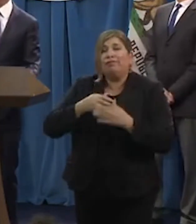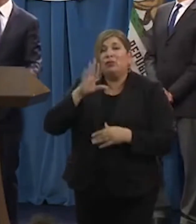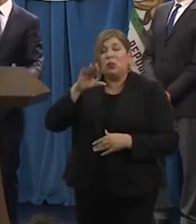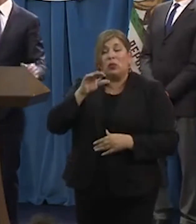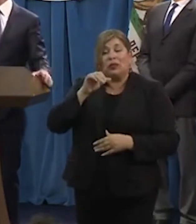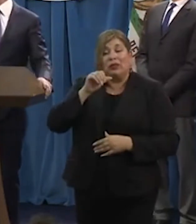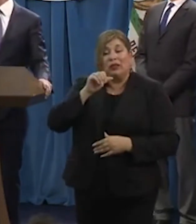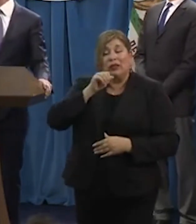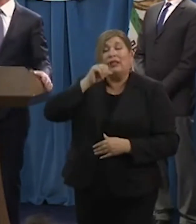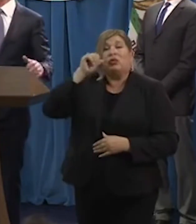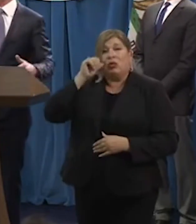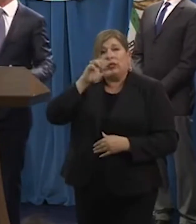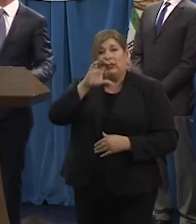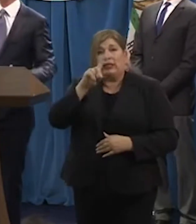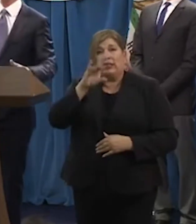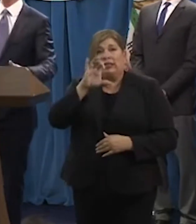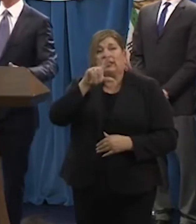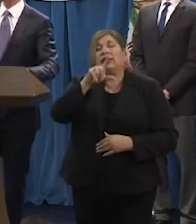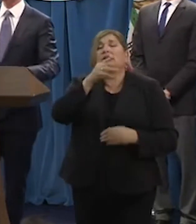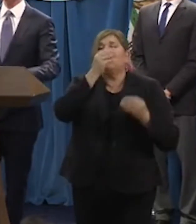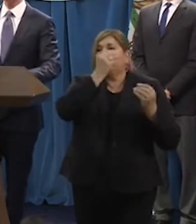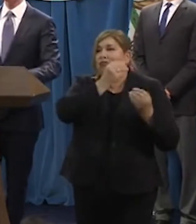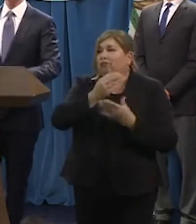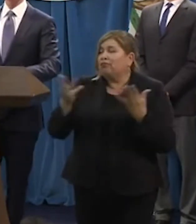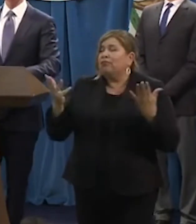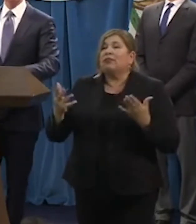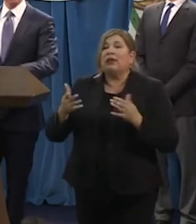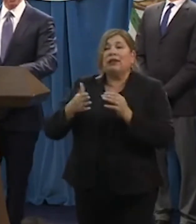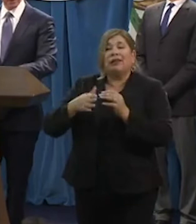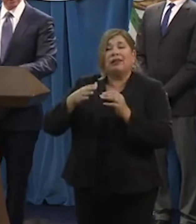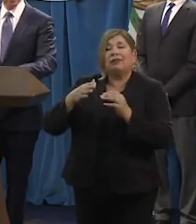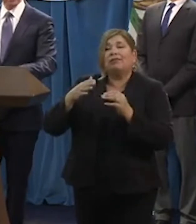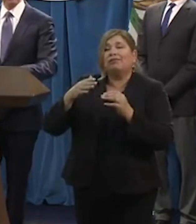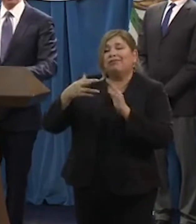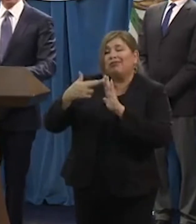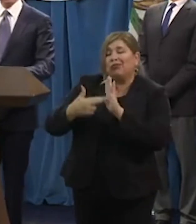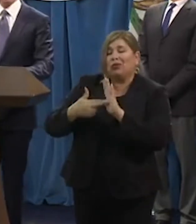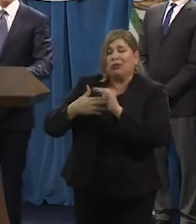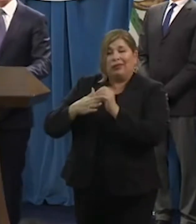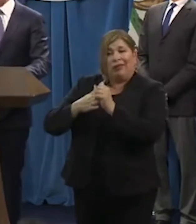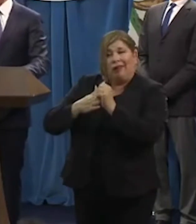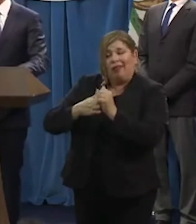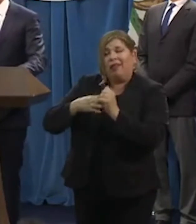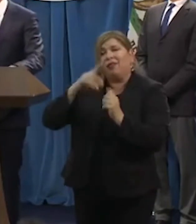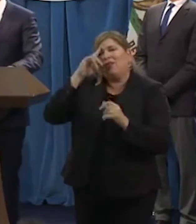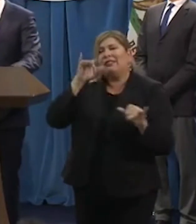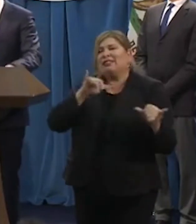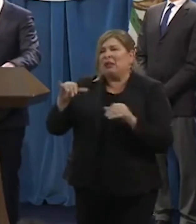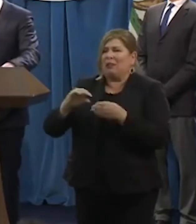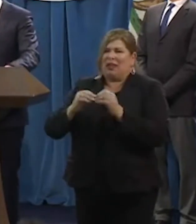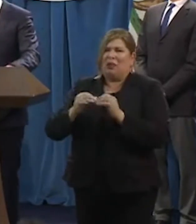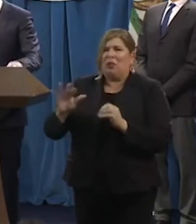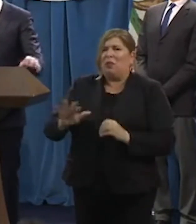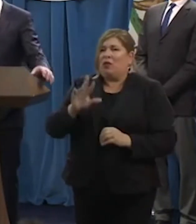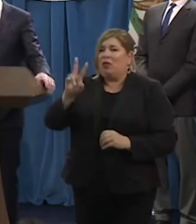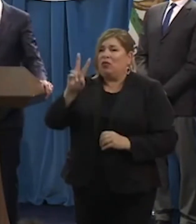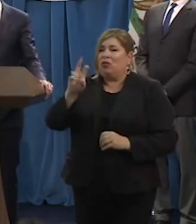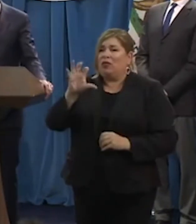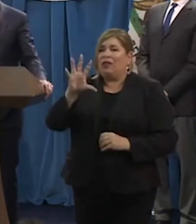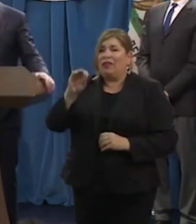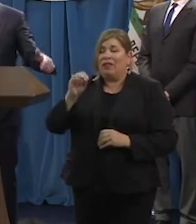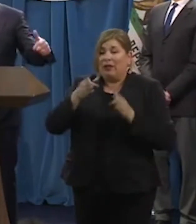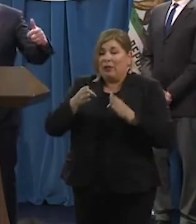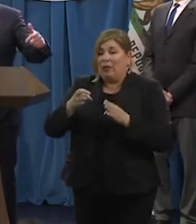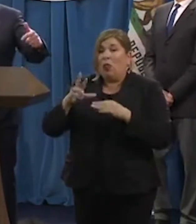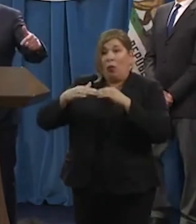midday, the CDC put out protocols and guidelines for a similar number of individuals, 250 or larger for